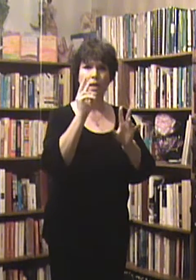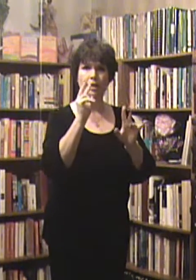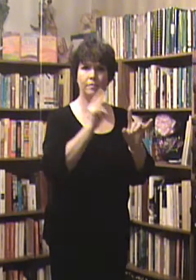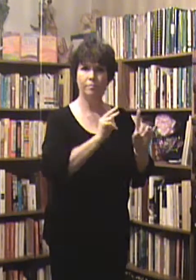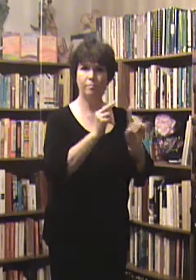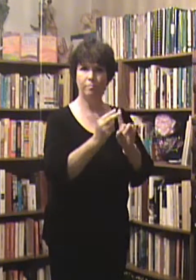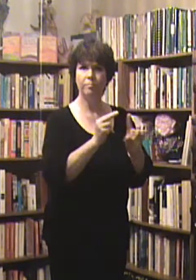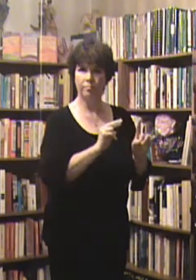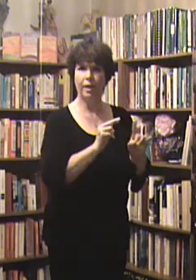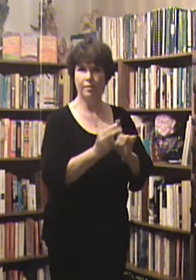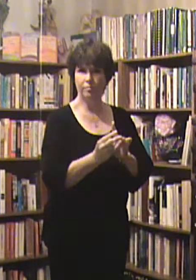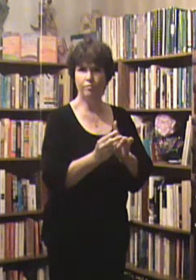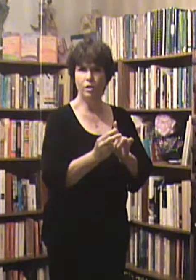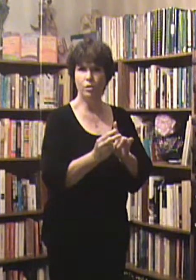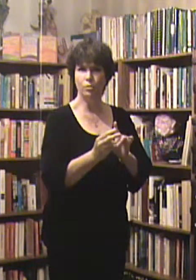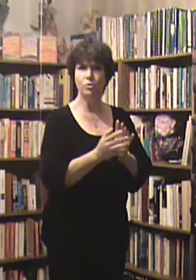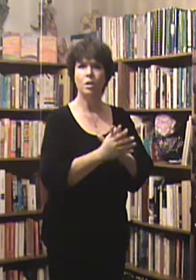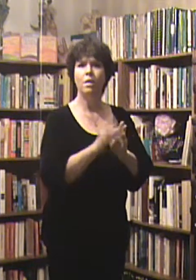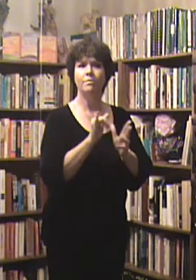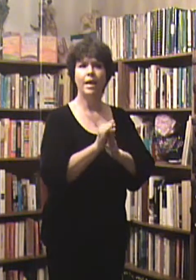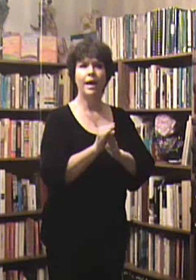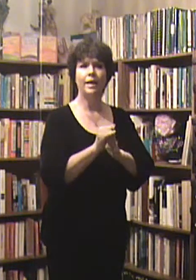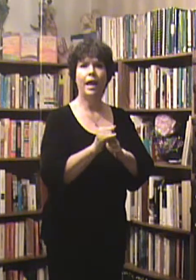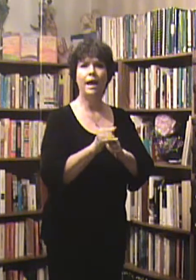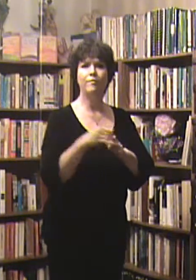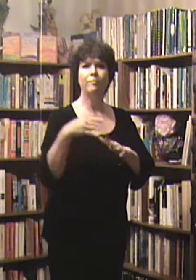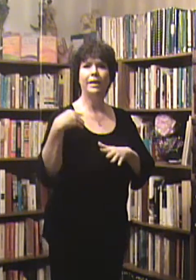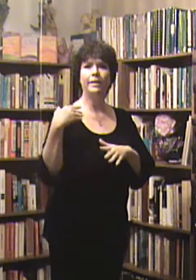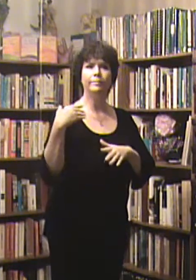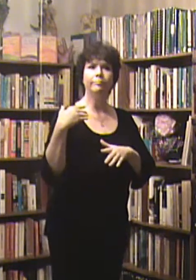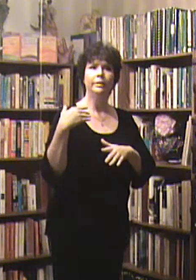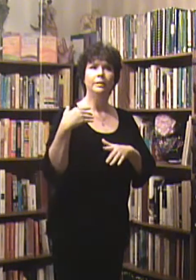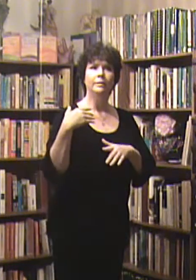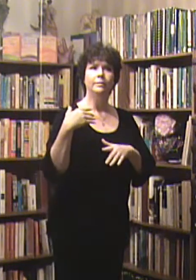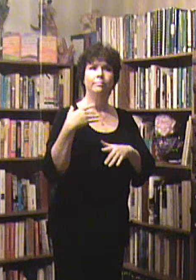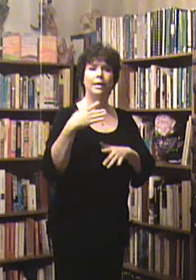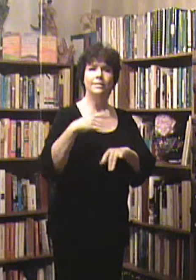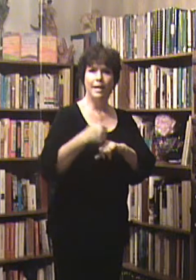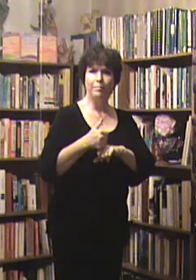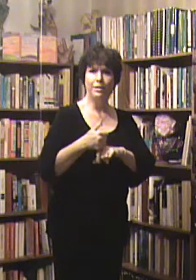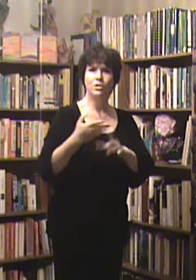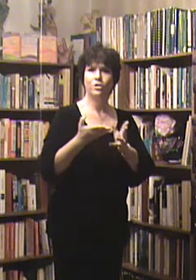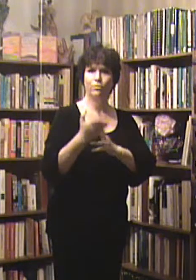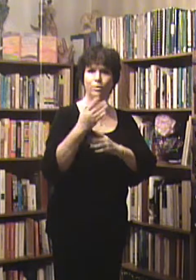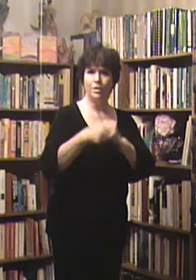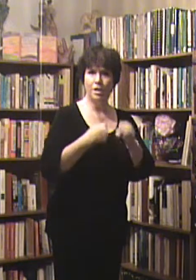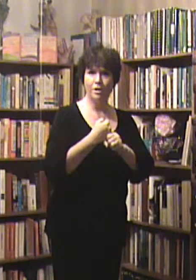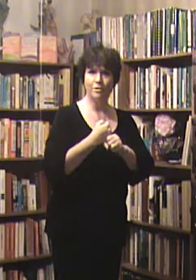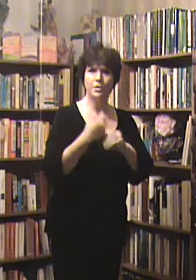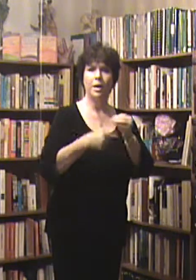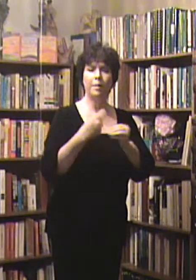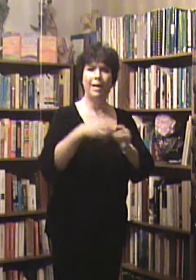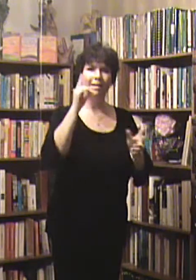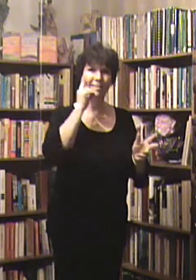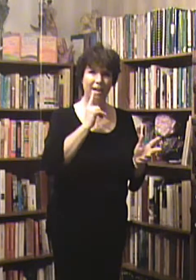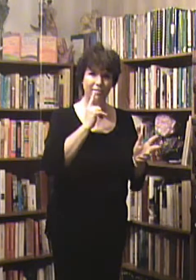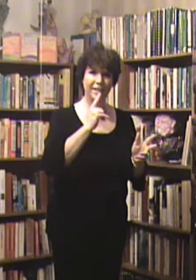and views that have been established through the years about